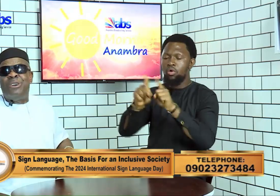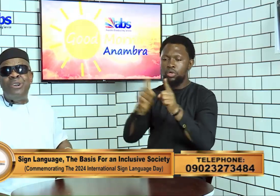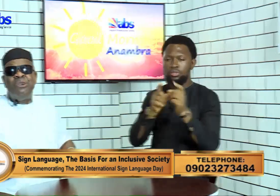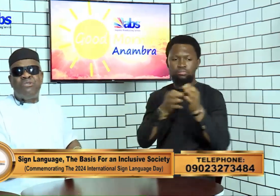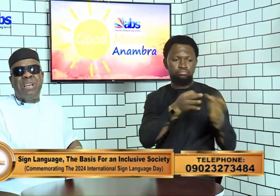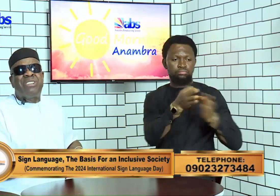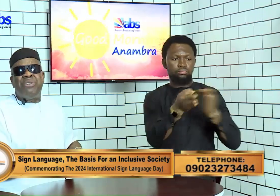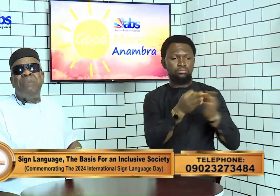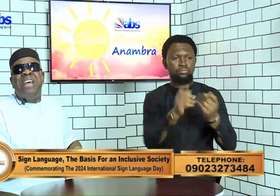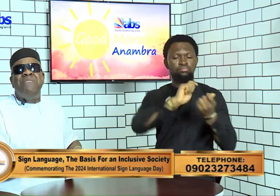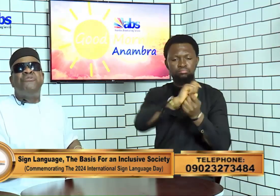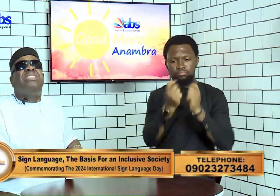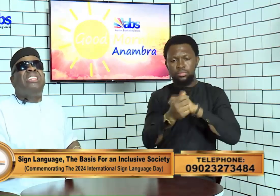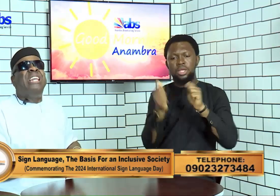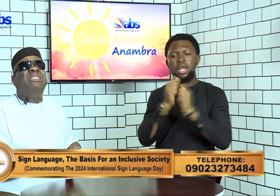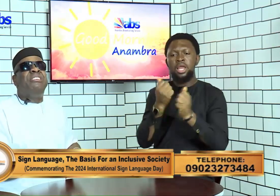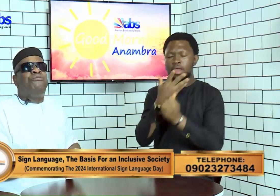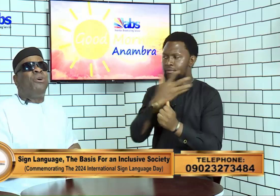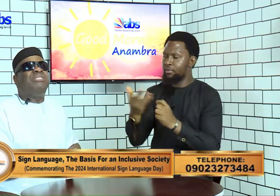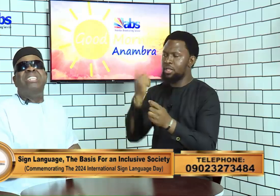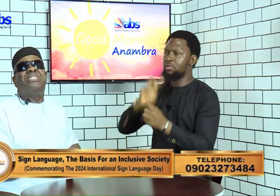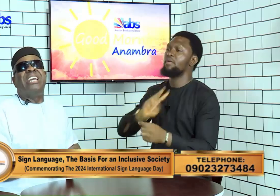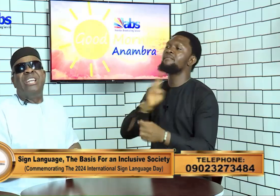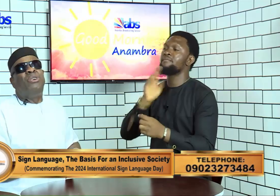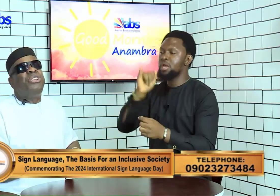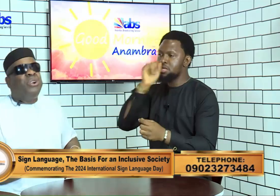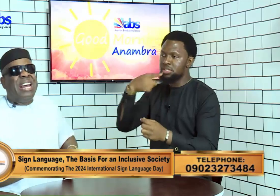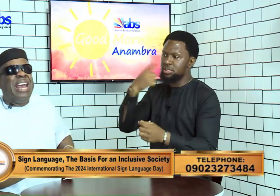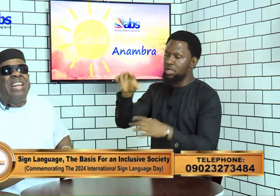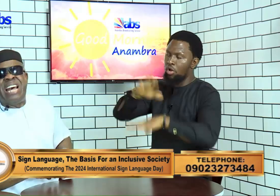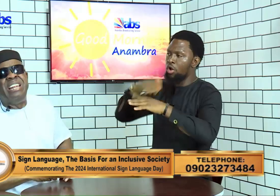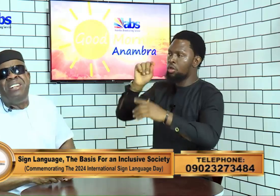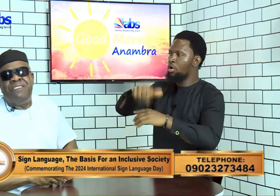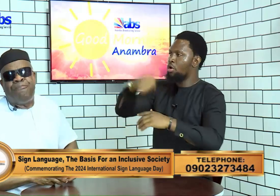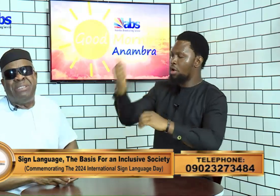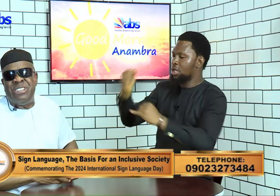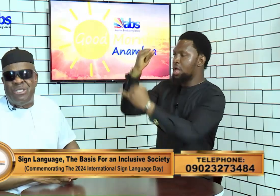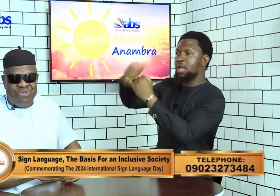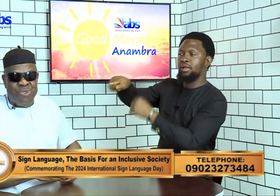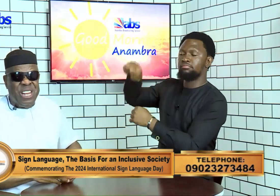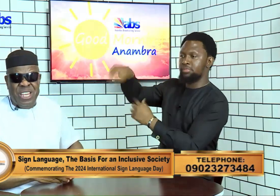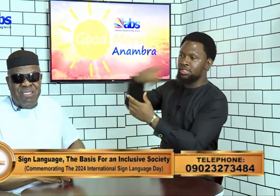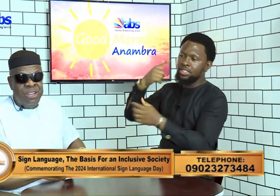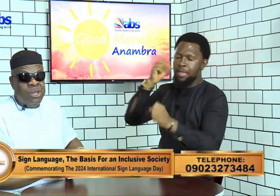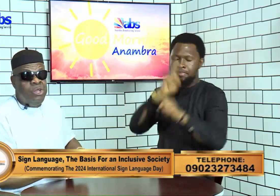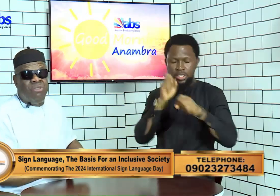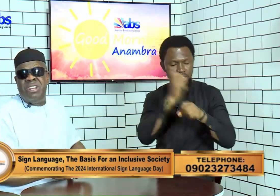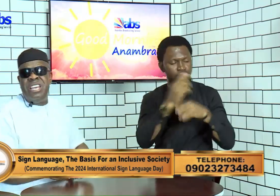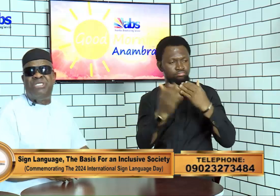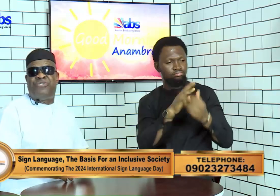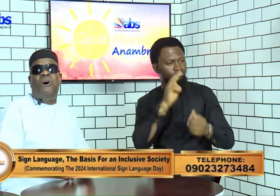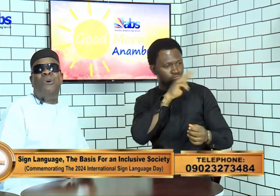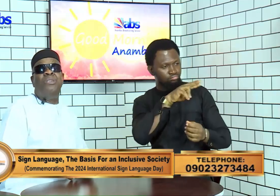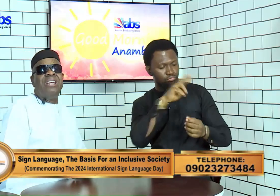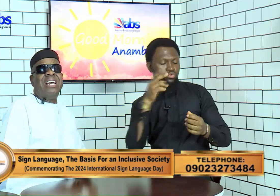translator transcribes everything the voice is saying on the other end, and the deaf person is reading it using